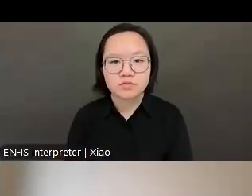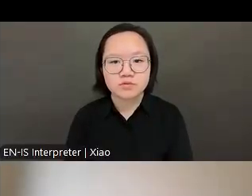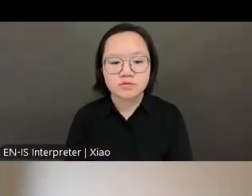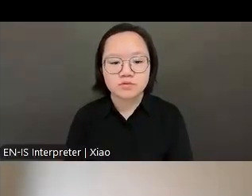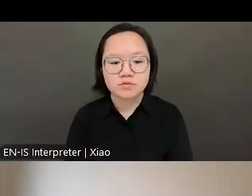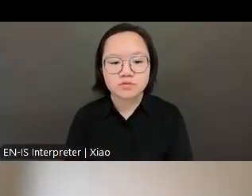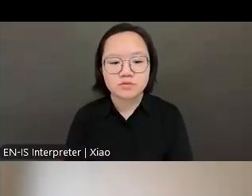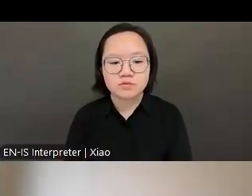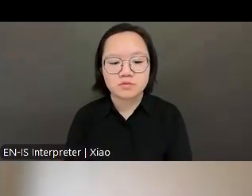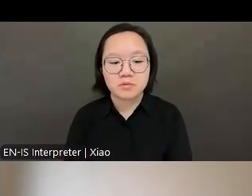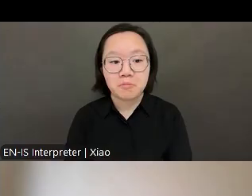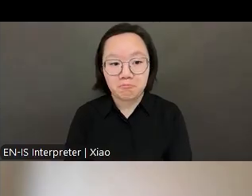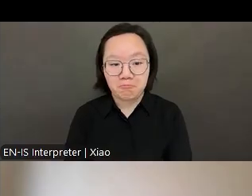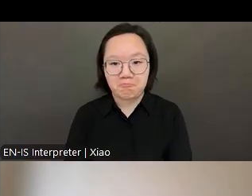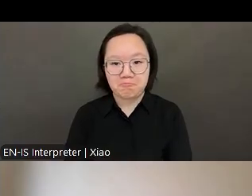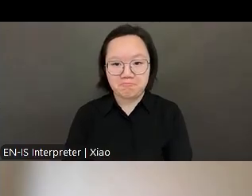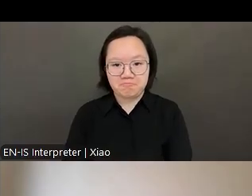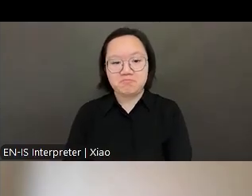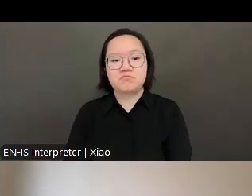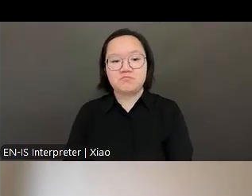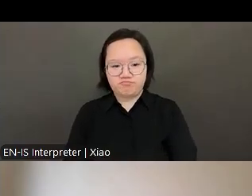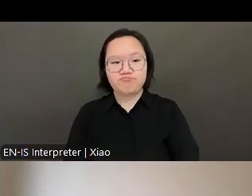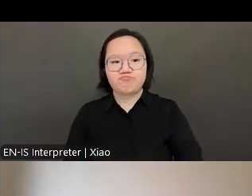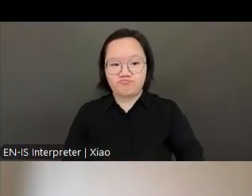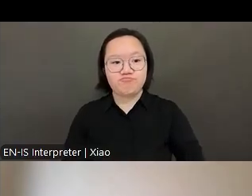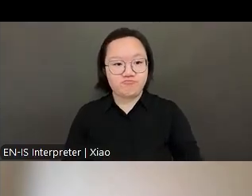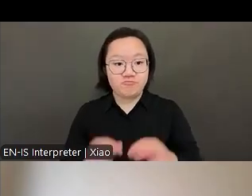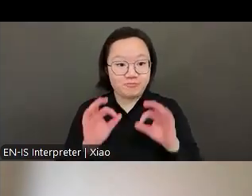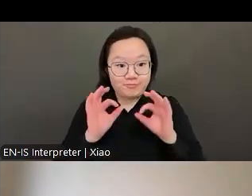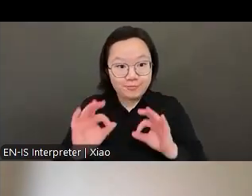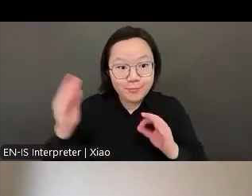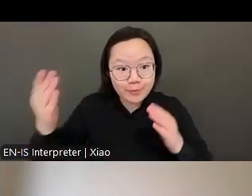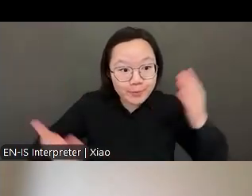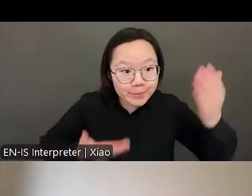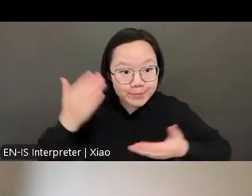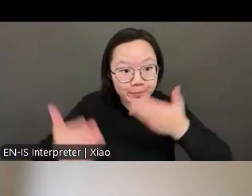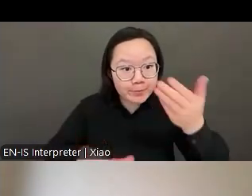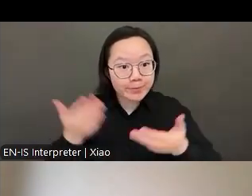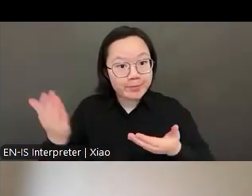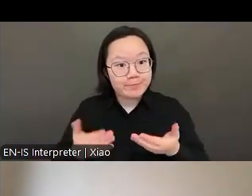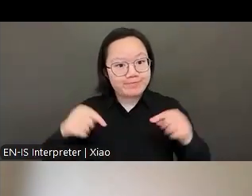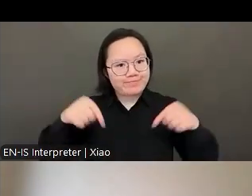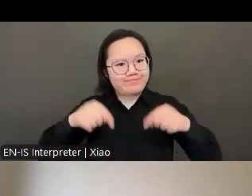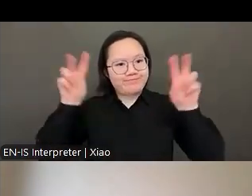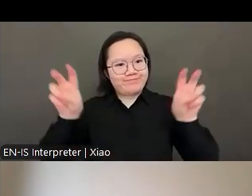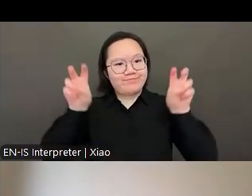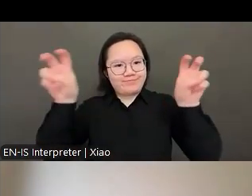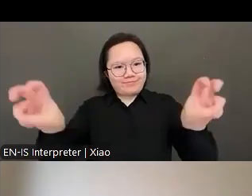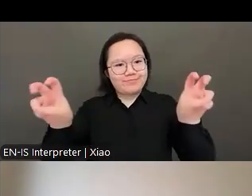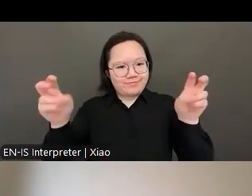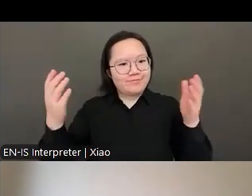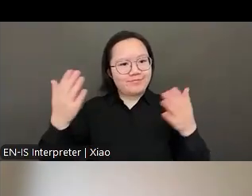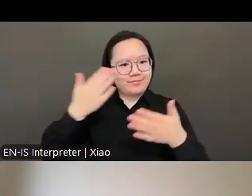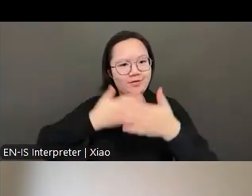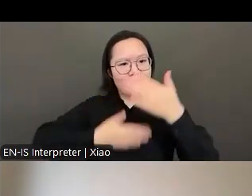Welcome everyone to our webinar on including people with complex disabilities in development project. Firstly,